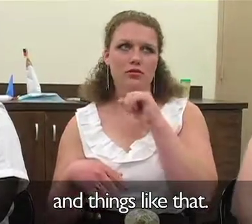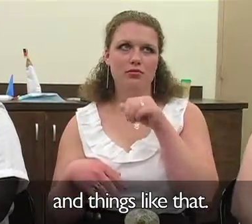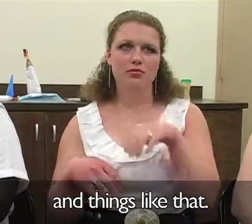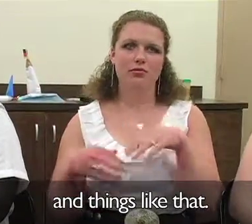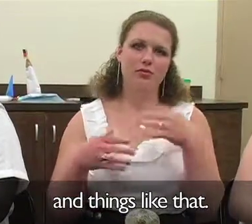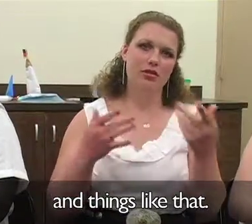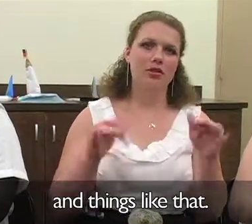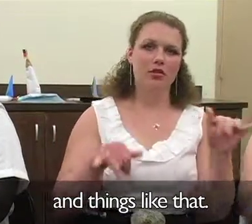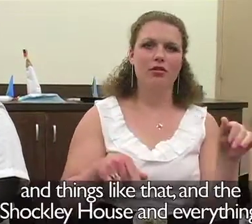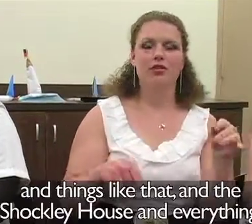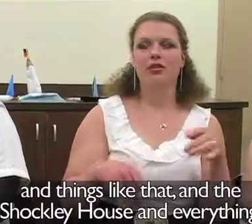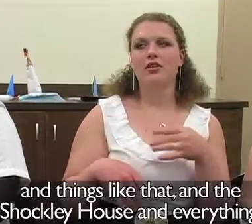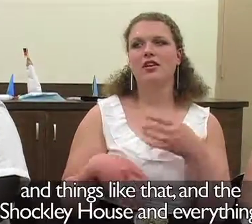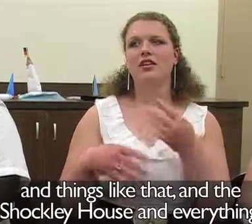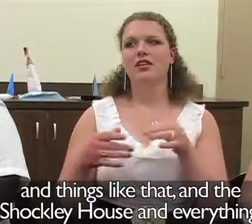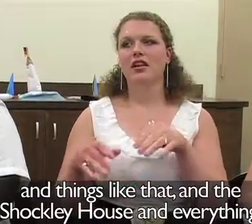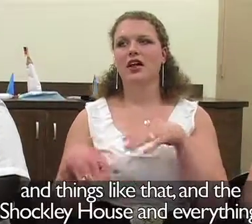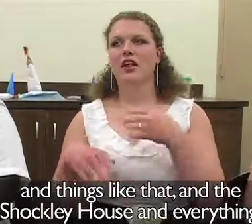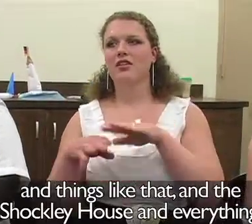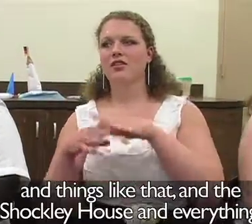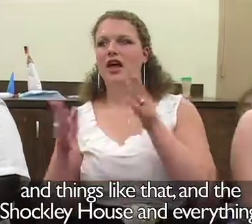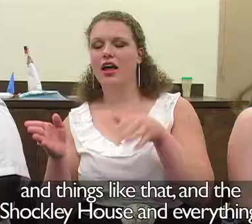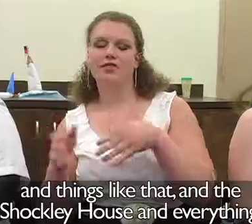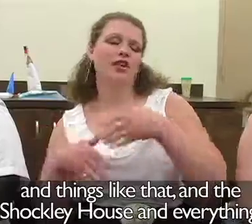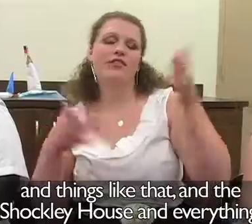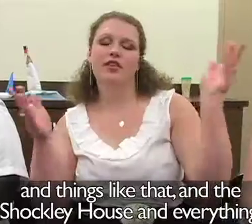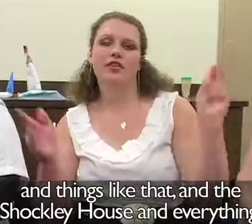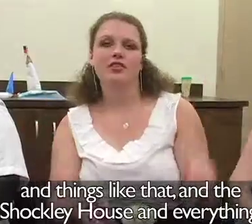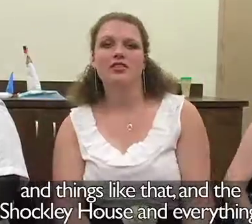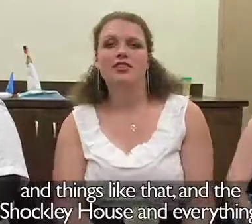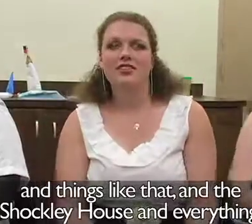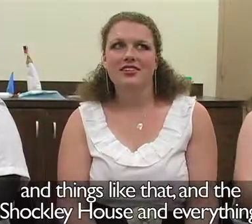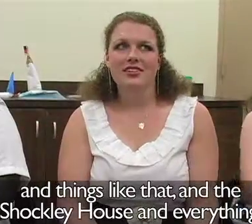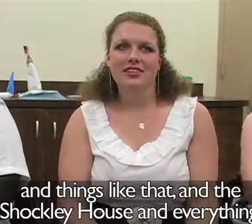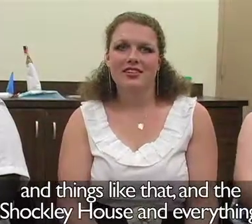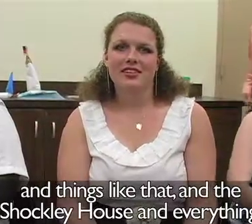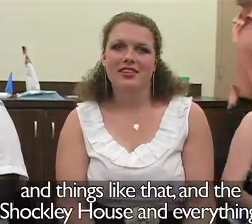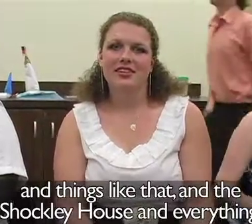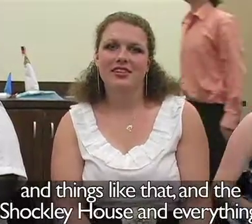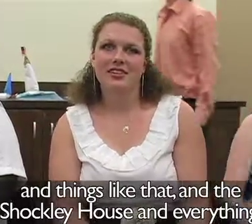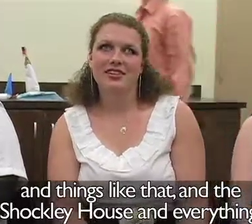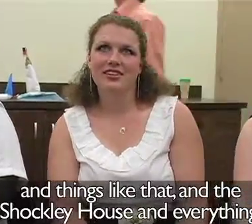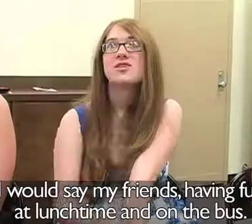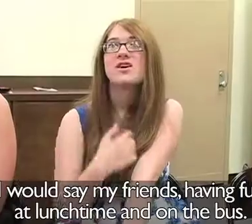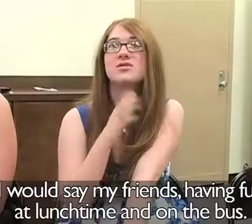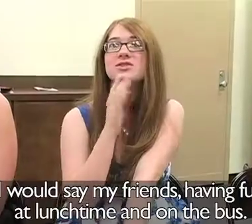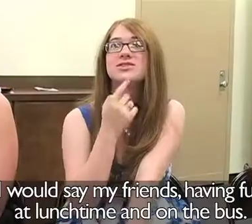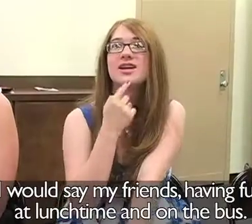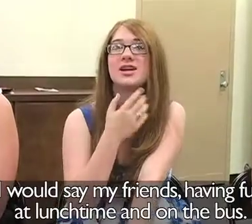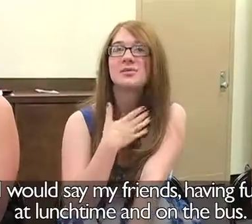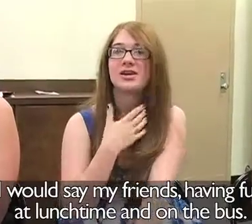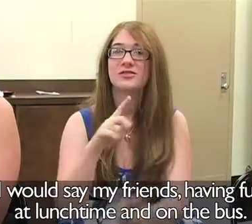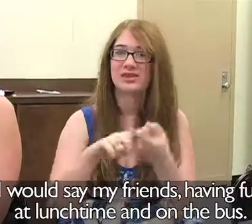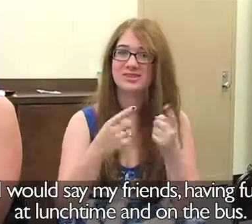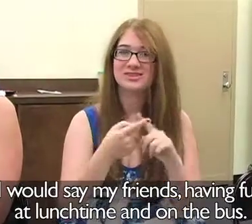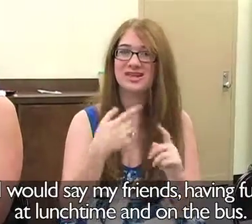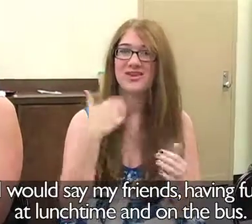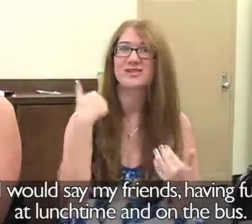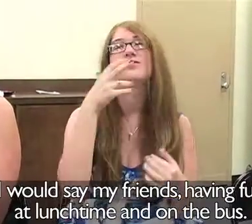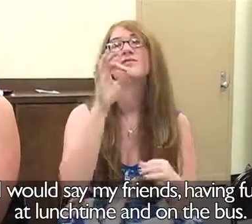we had at the prom and things like that. And the Shockley House and everything. I would say my friends